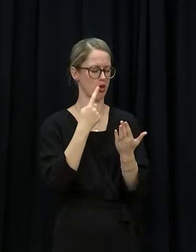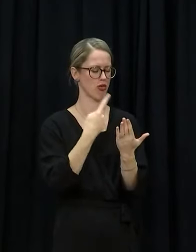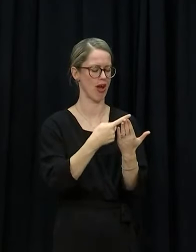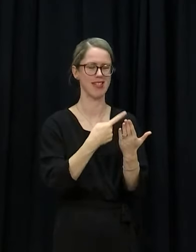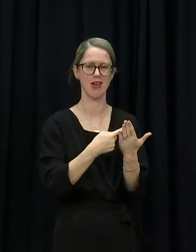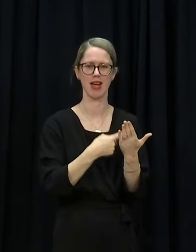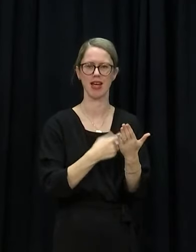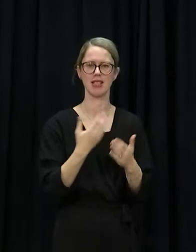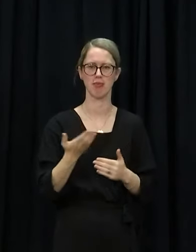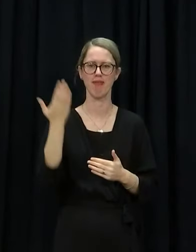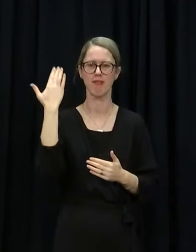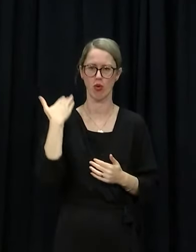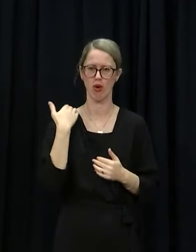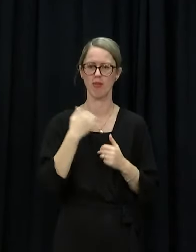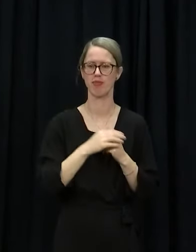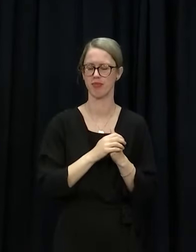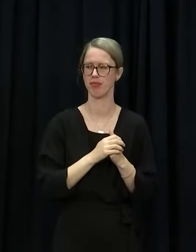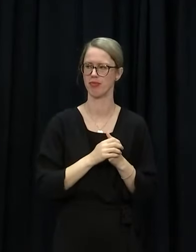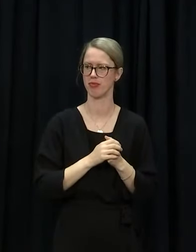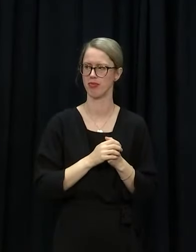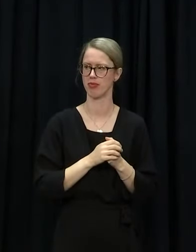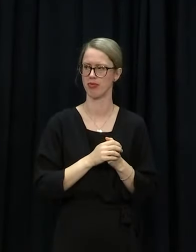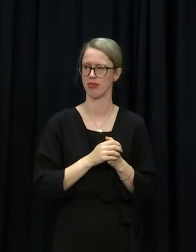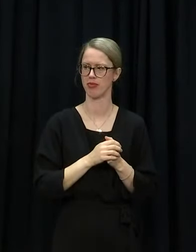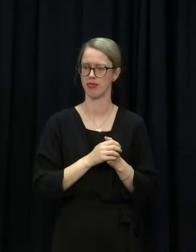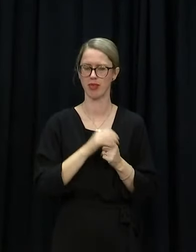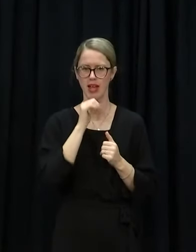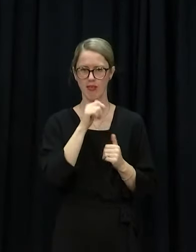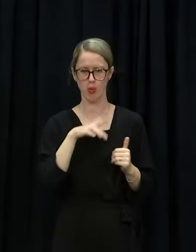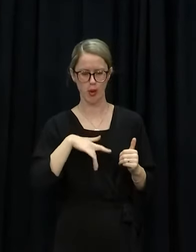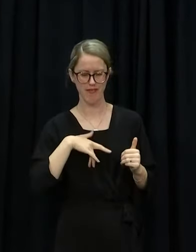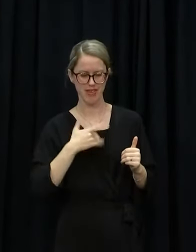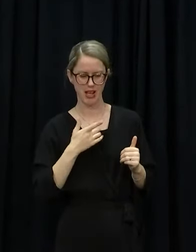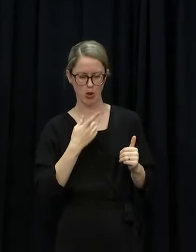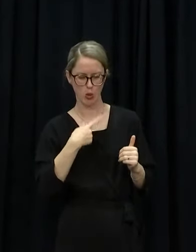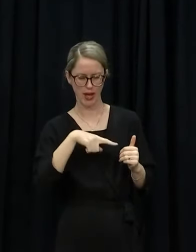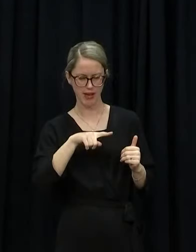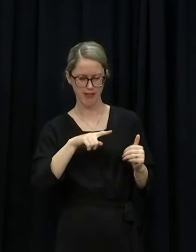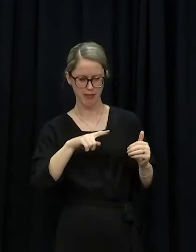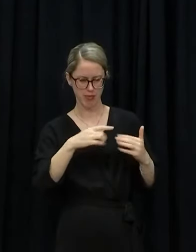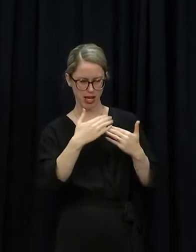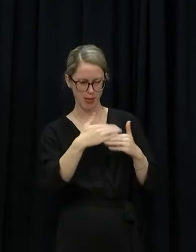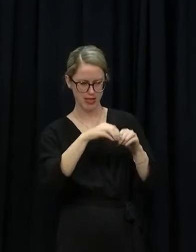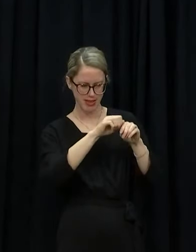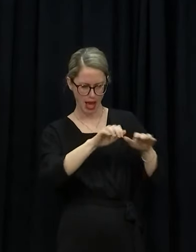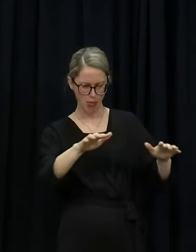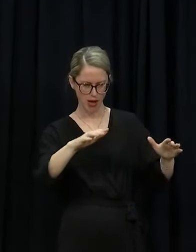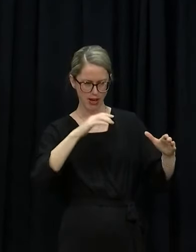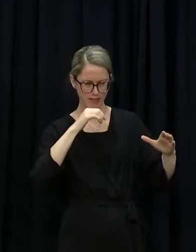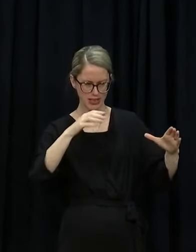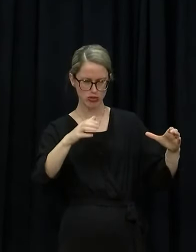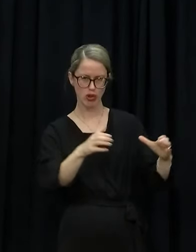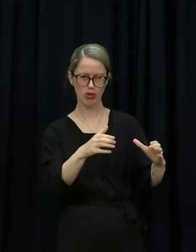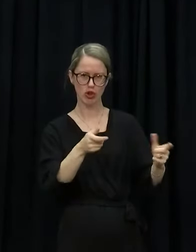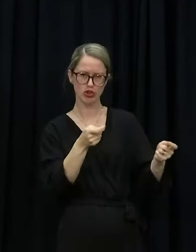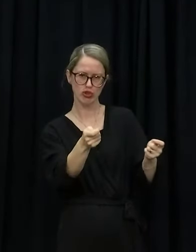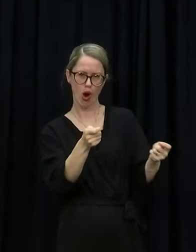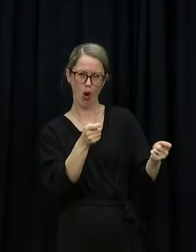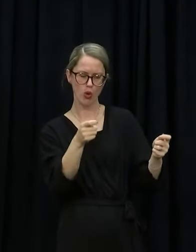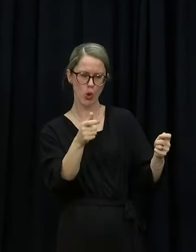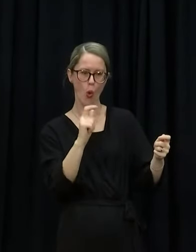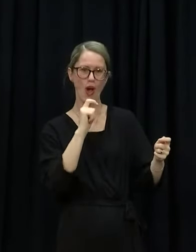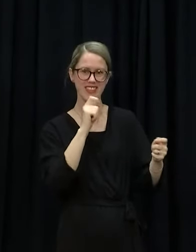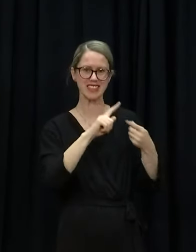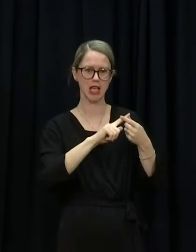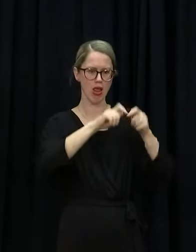usually expect. You know, the degree to which we believe we have the ring around the outbreak. Now remember, what we're always looking